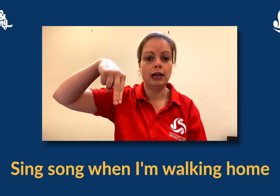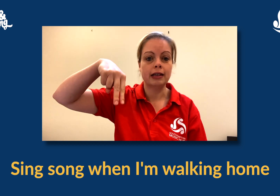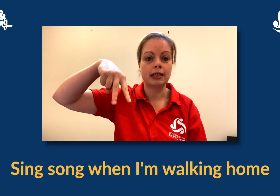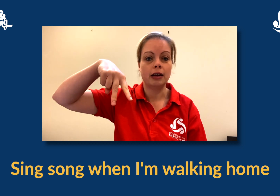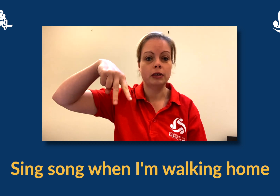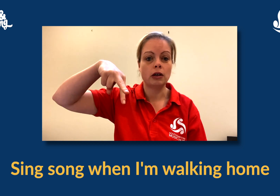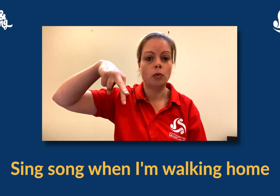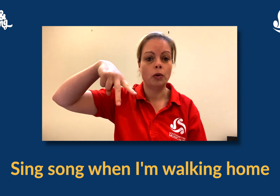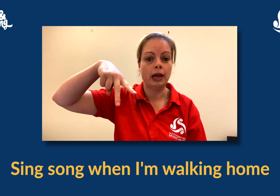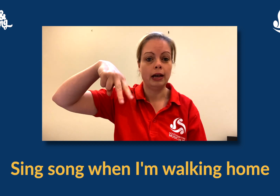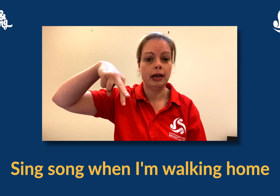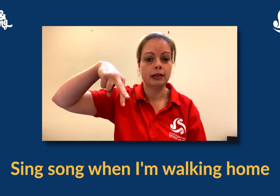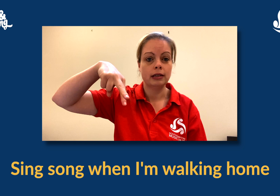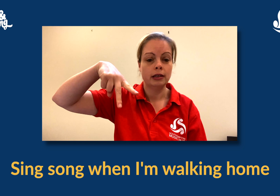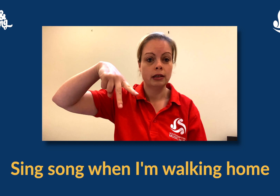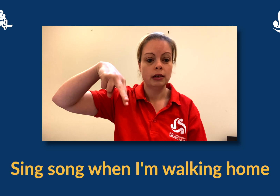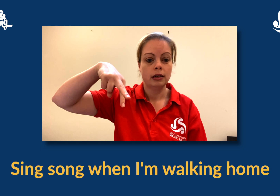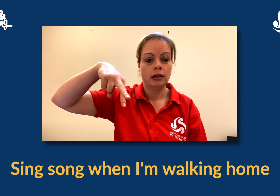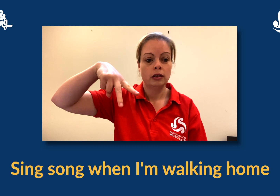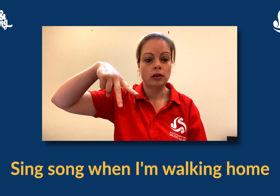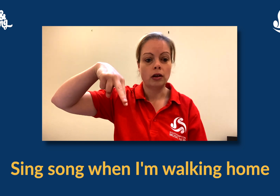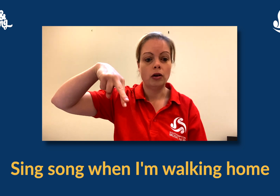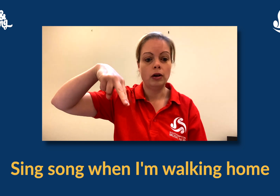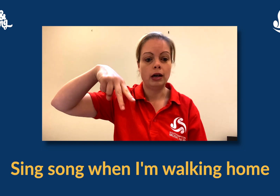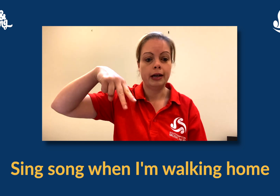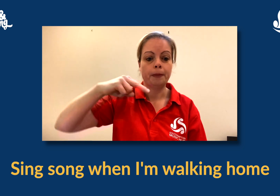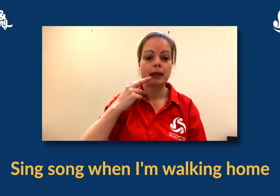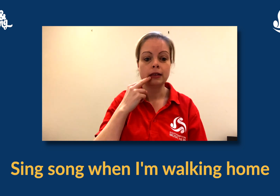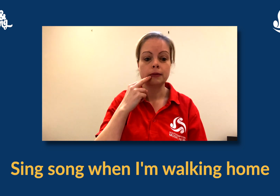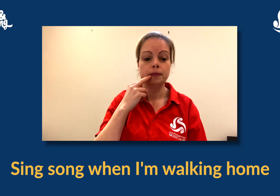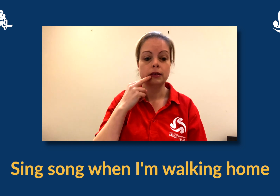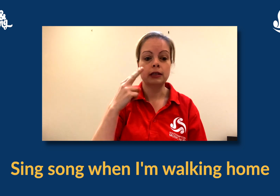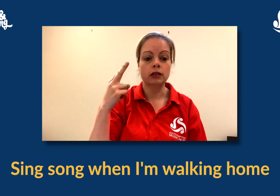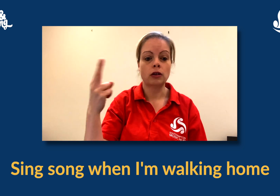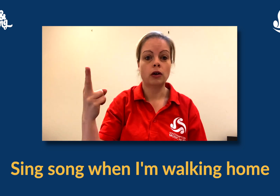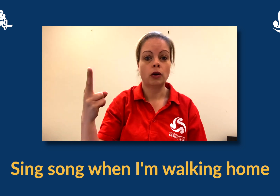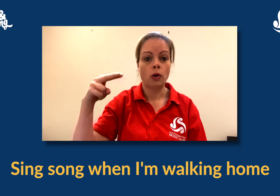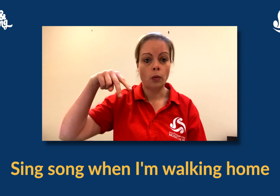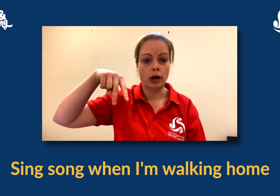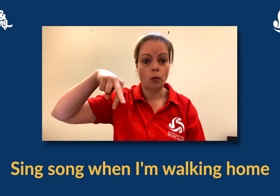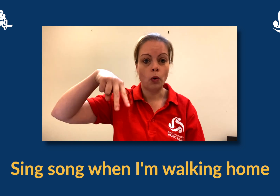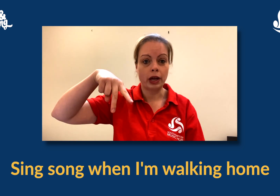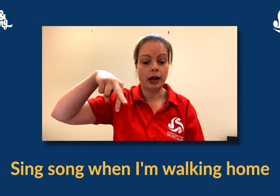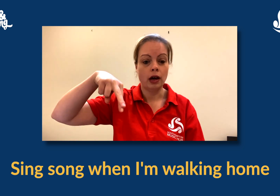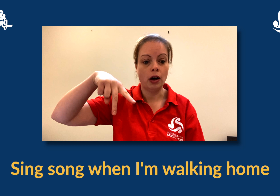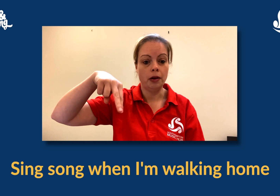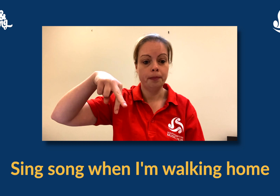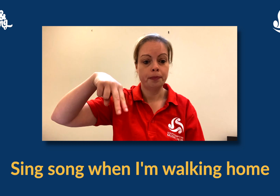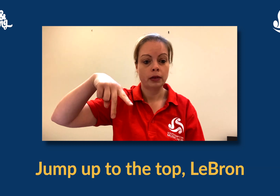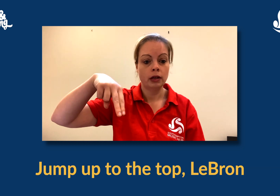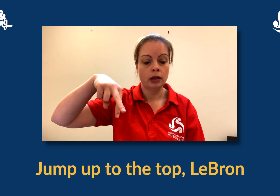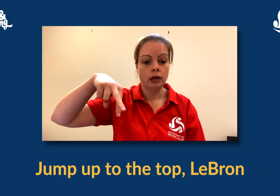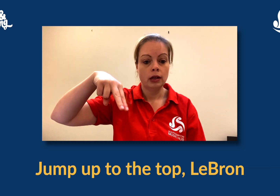into legs again, which are walking legs. So the whole line, sing song when I'm walking